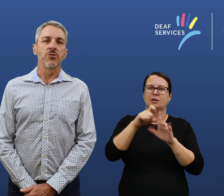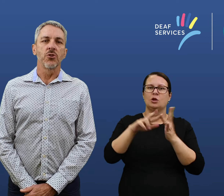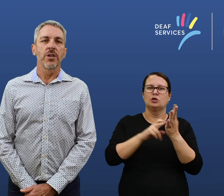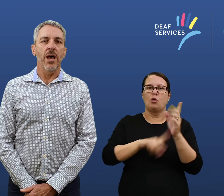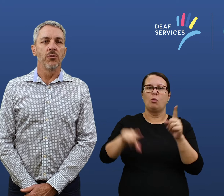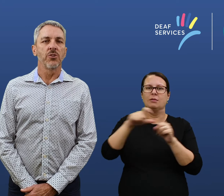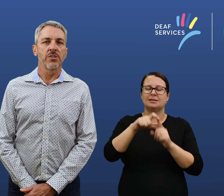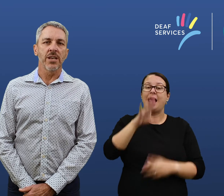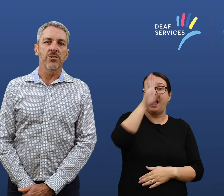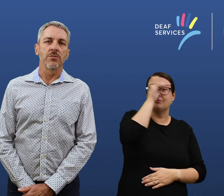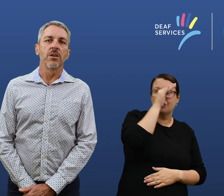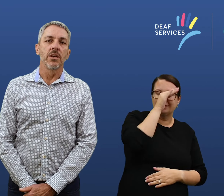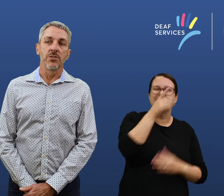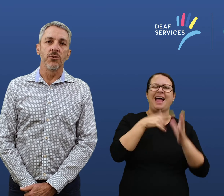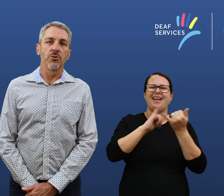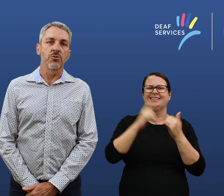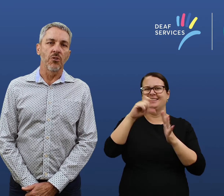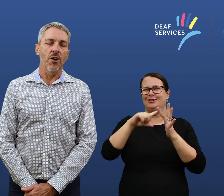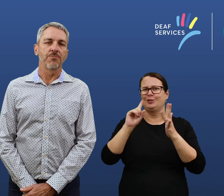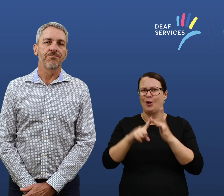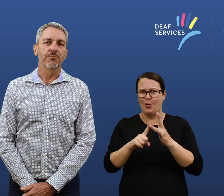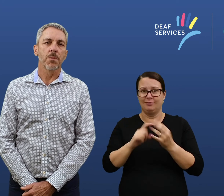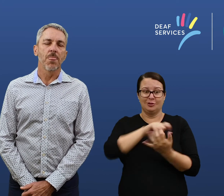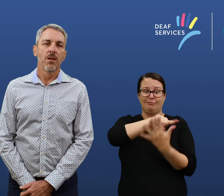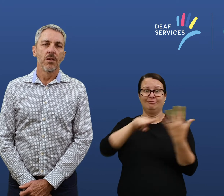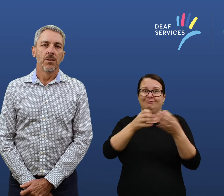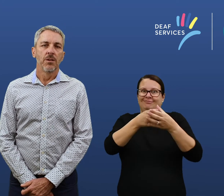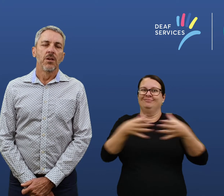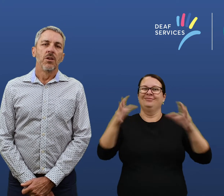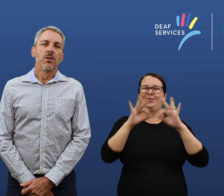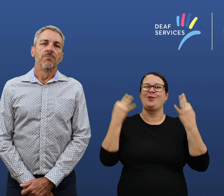in ensuring our organisation continues to grow.